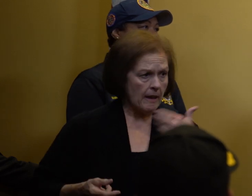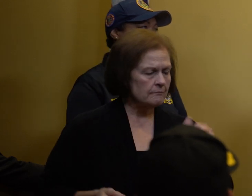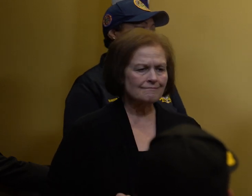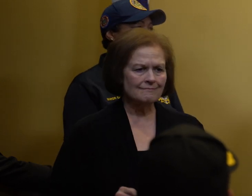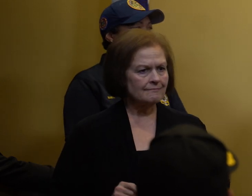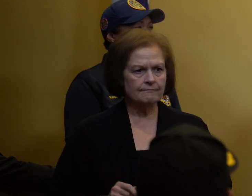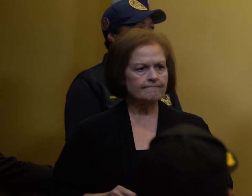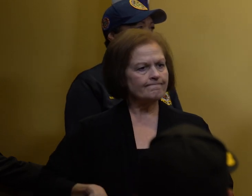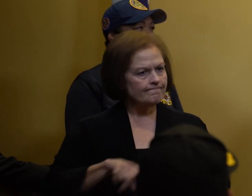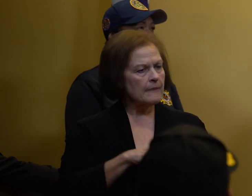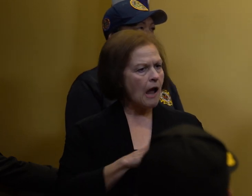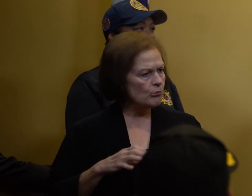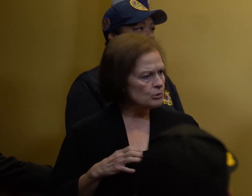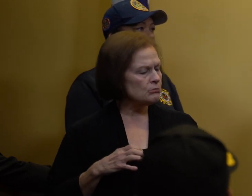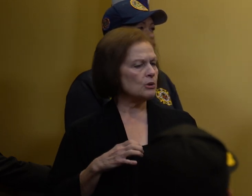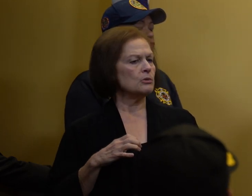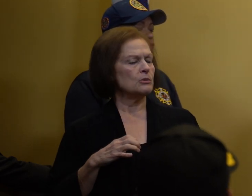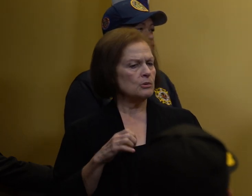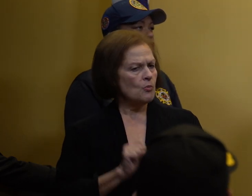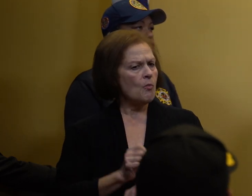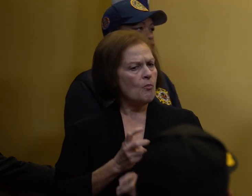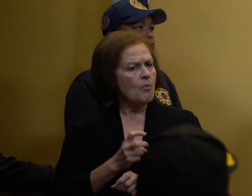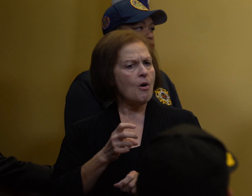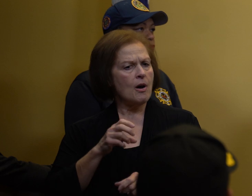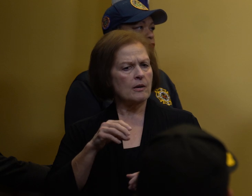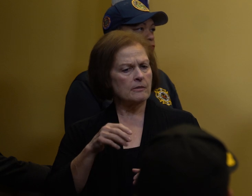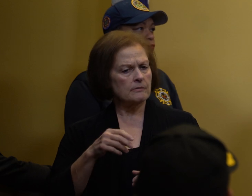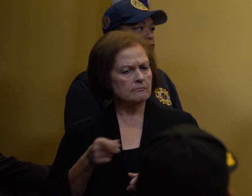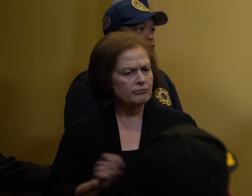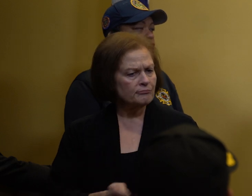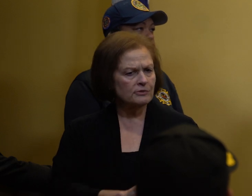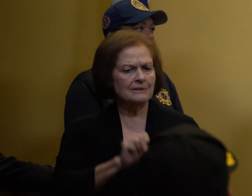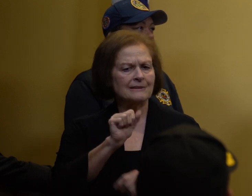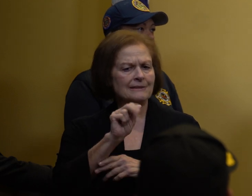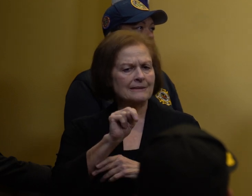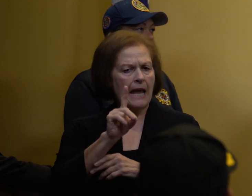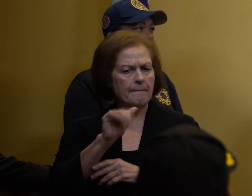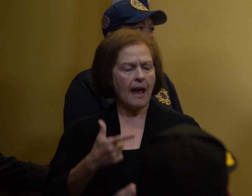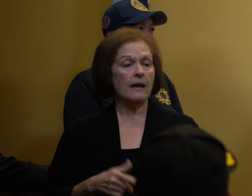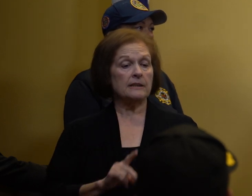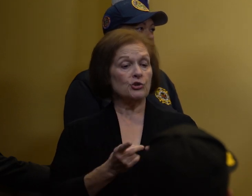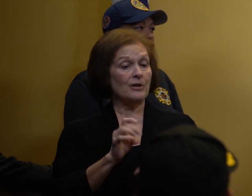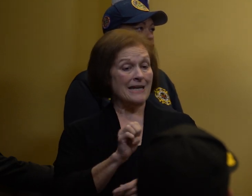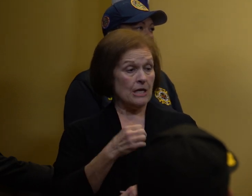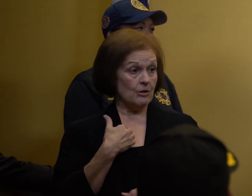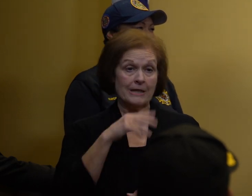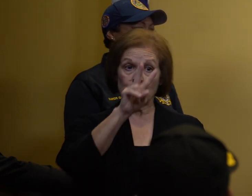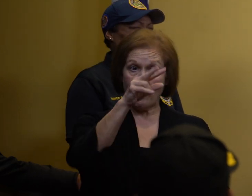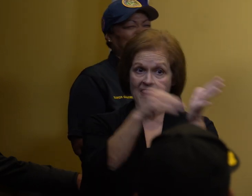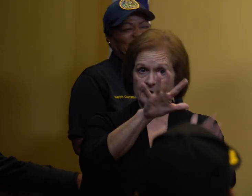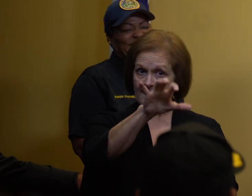of the council members who participated in the sandbag giveaway, but District E, we did